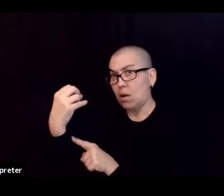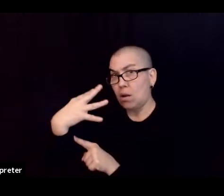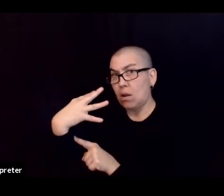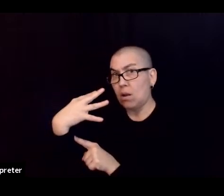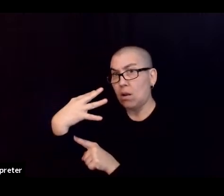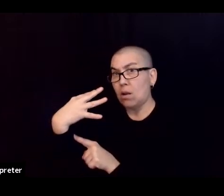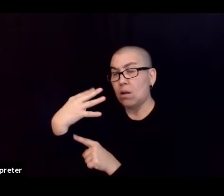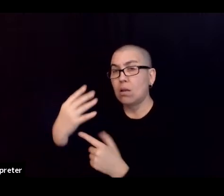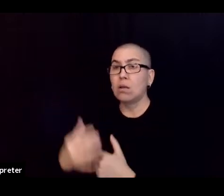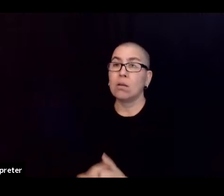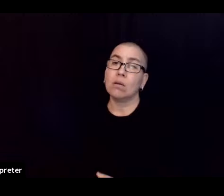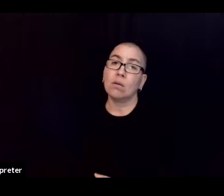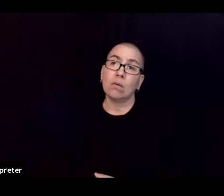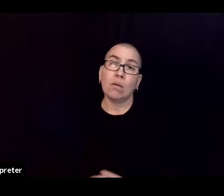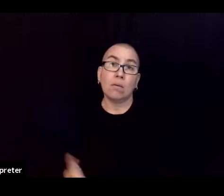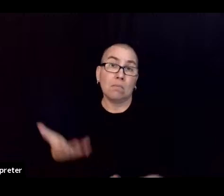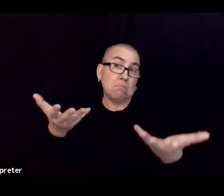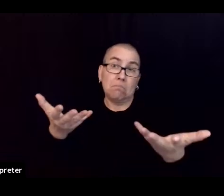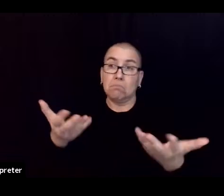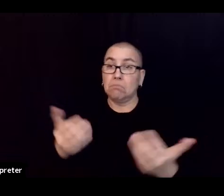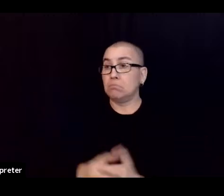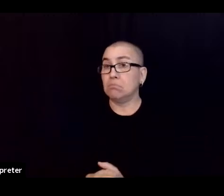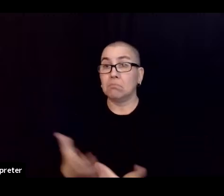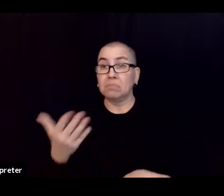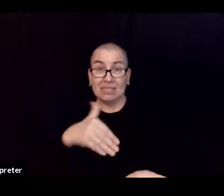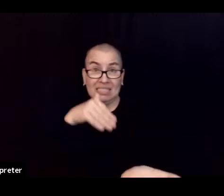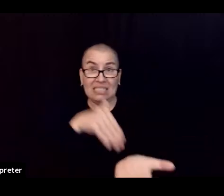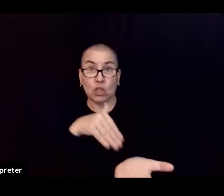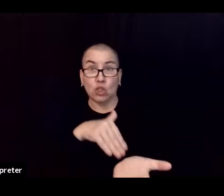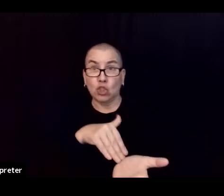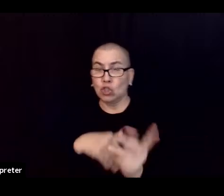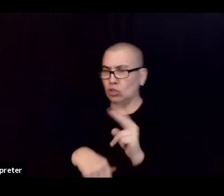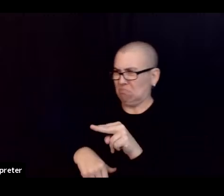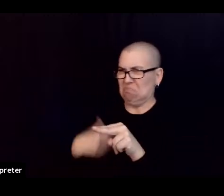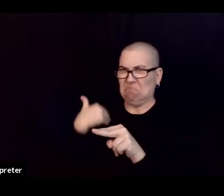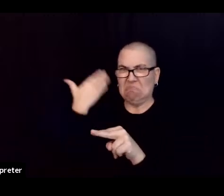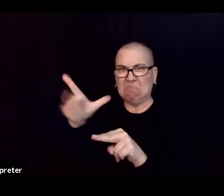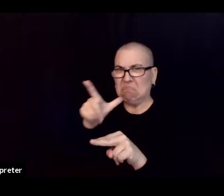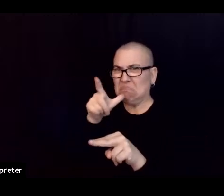make sure that they are eligible, is something to indicate their age.